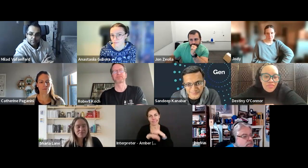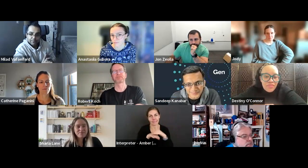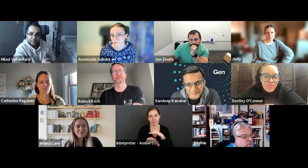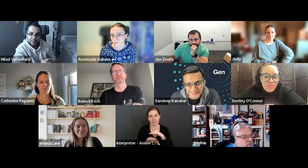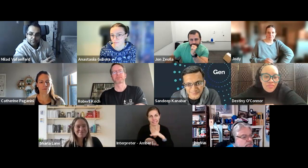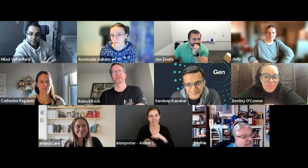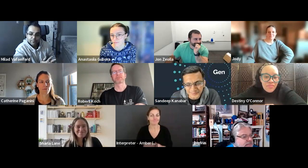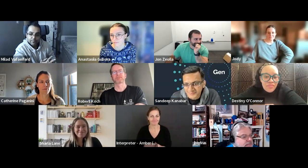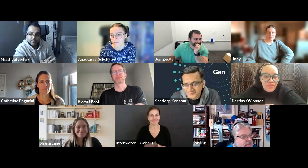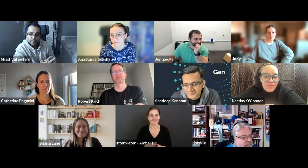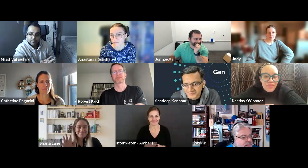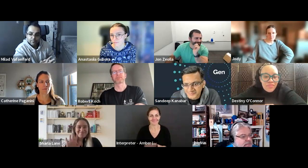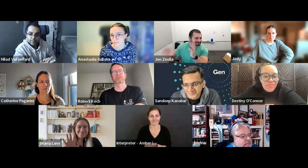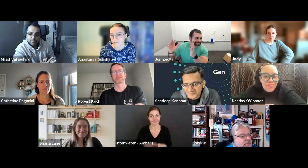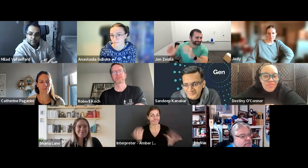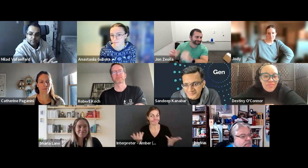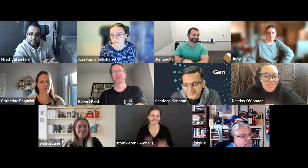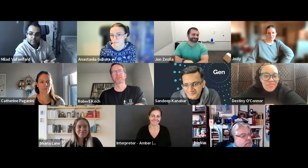Ta-da.